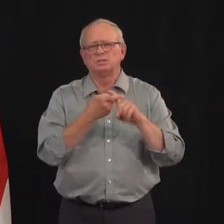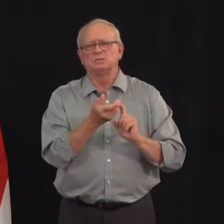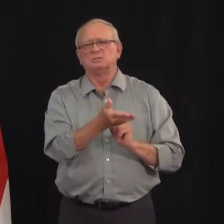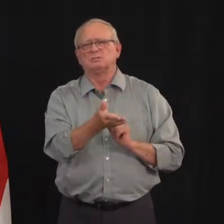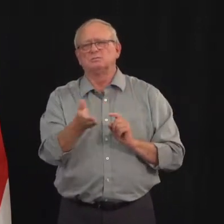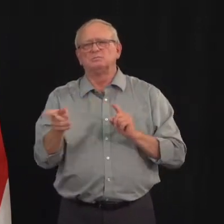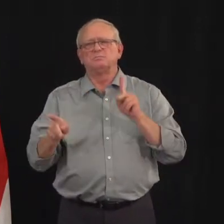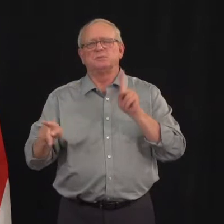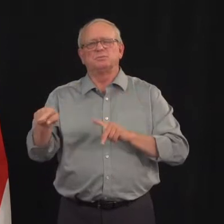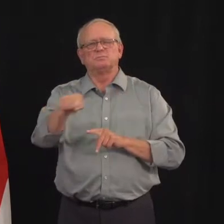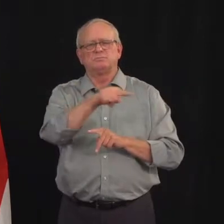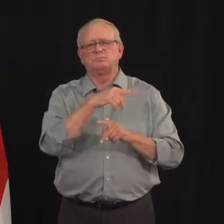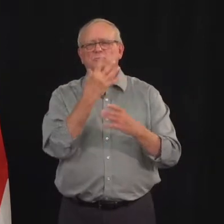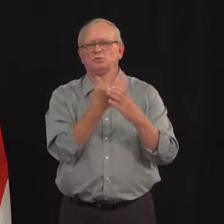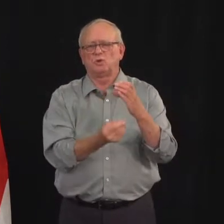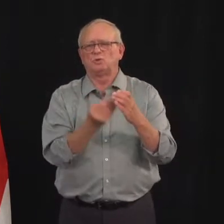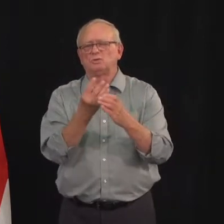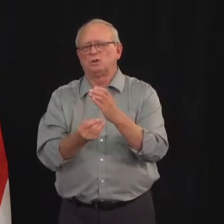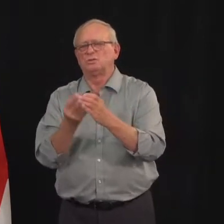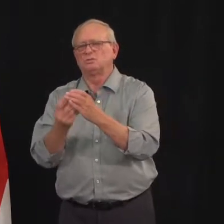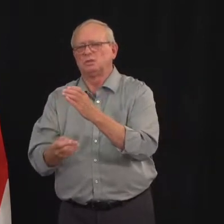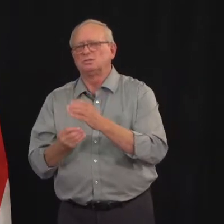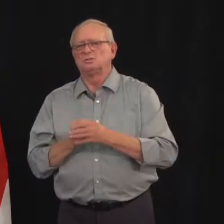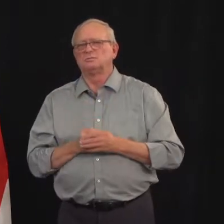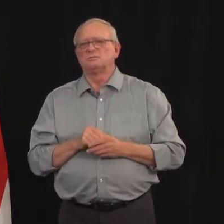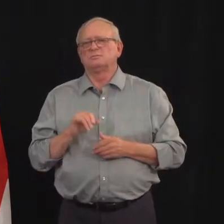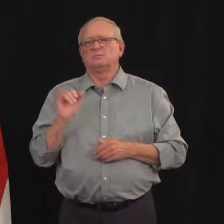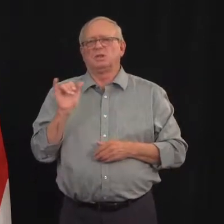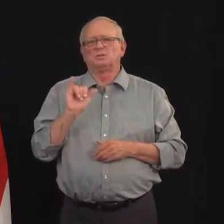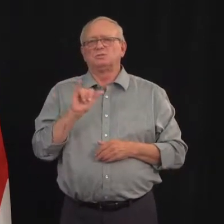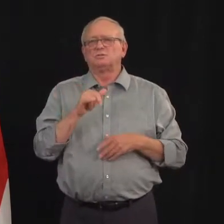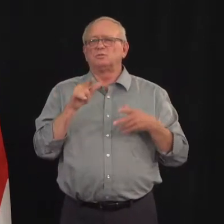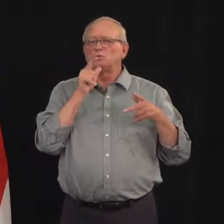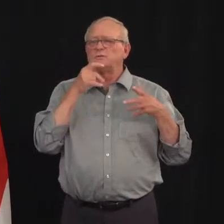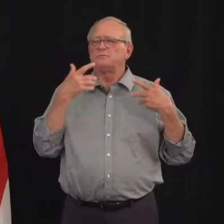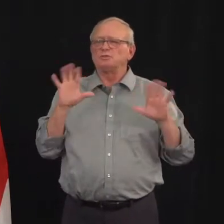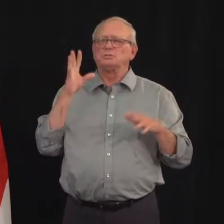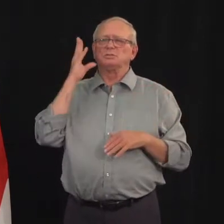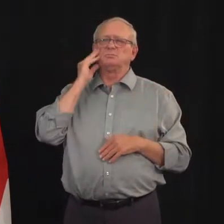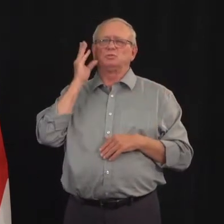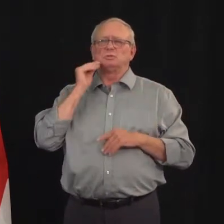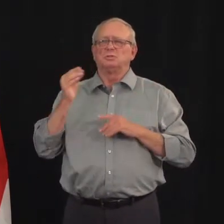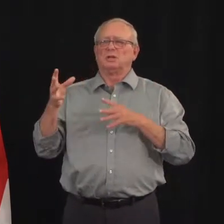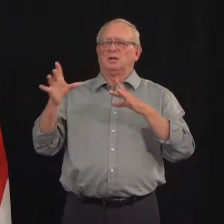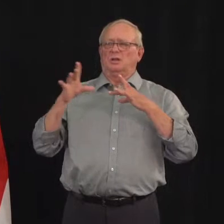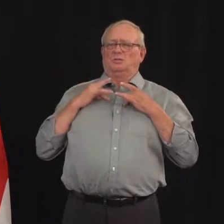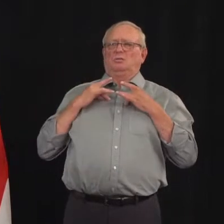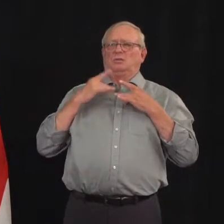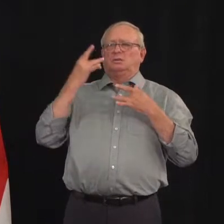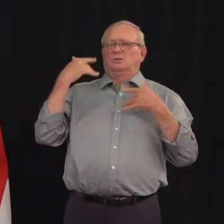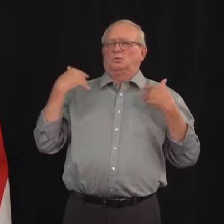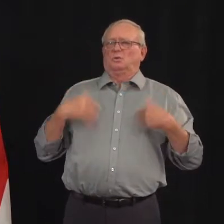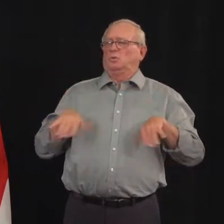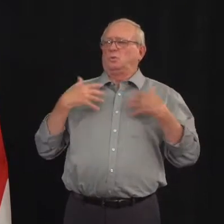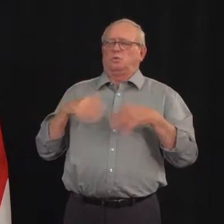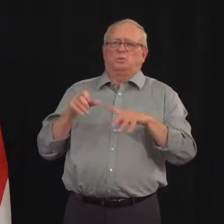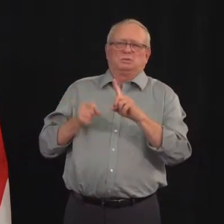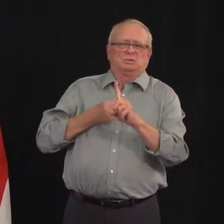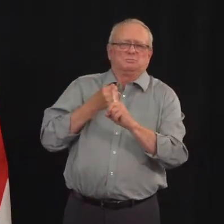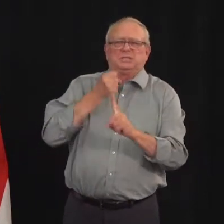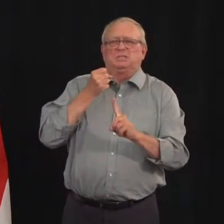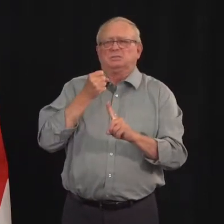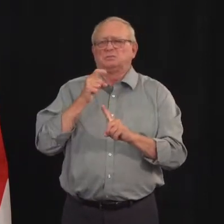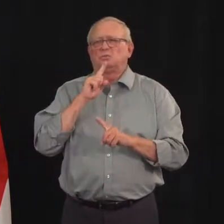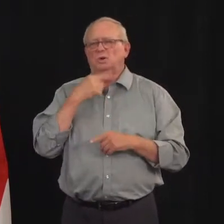those who have suffered severe complications during this pandemic. 5 of the deaths I'm reporting today occurred at the